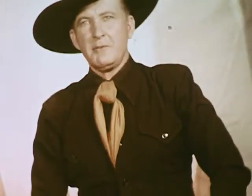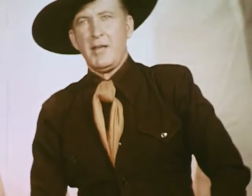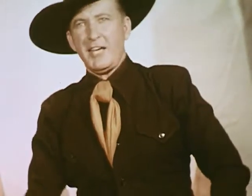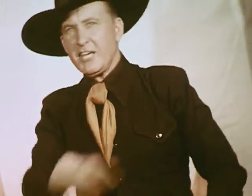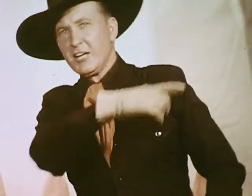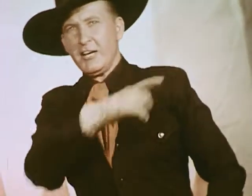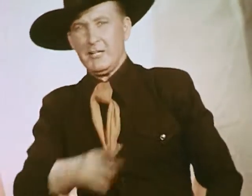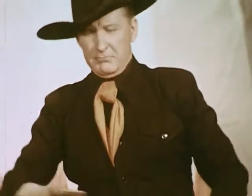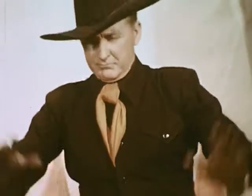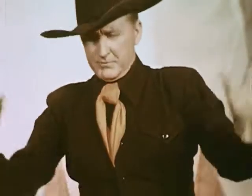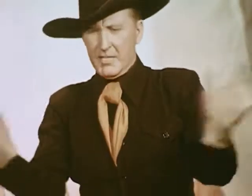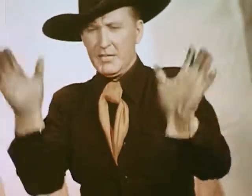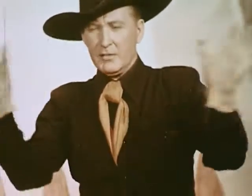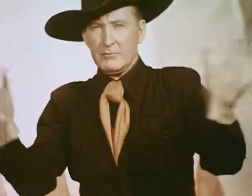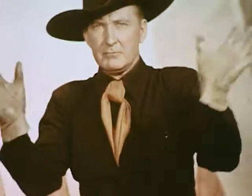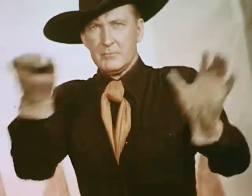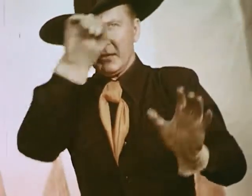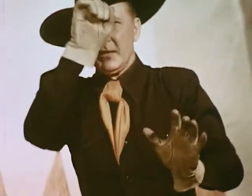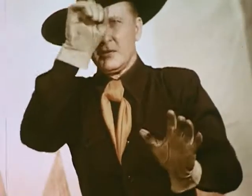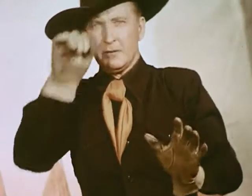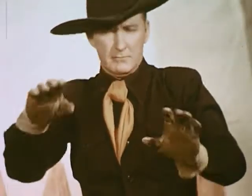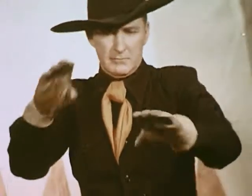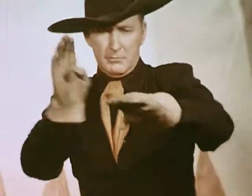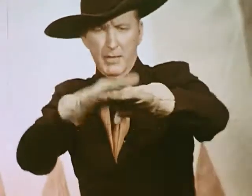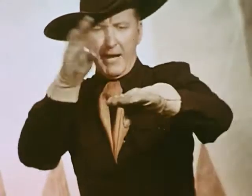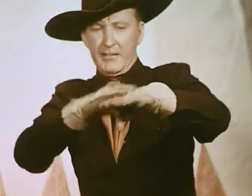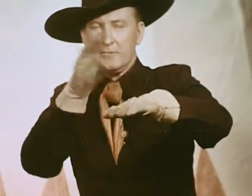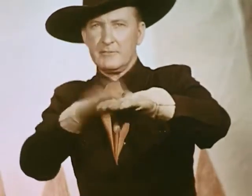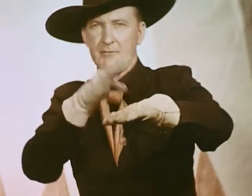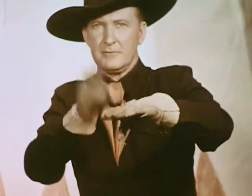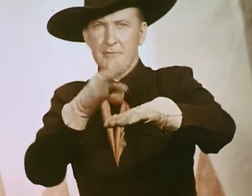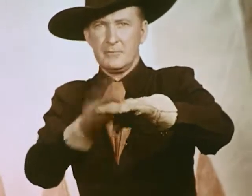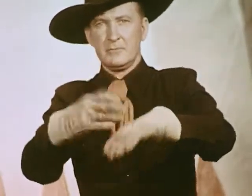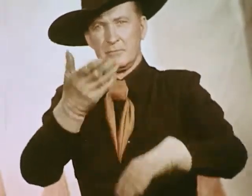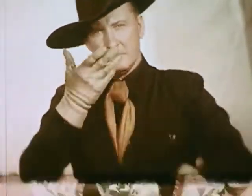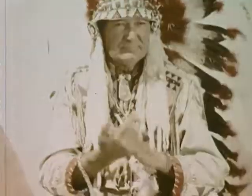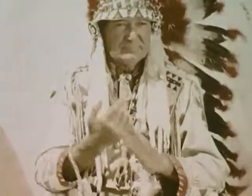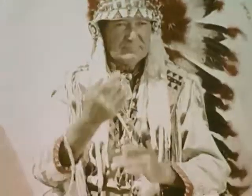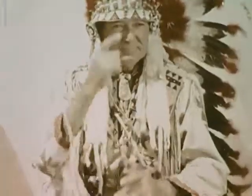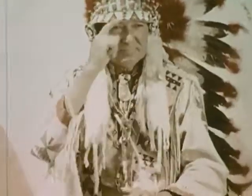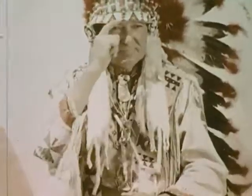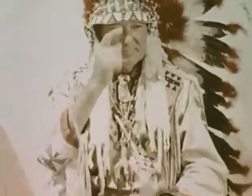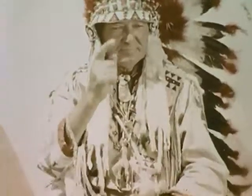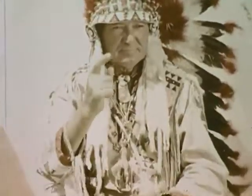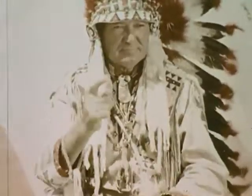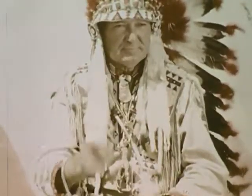Then Black Eagle got up. The eagle, that eagle, black. And he told them, he